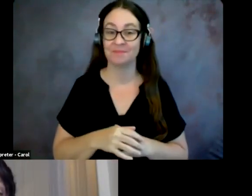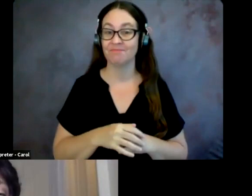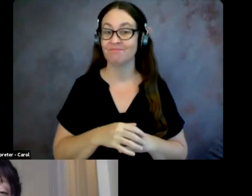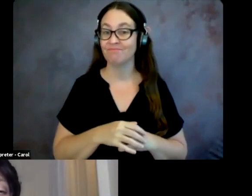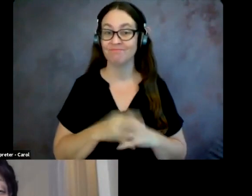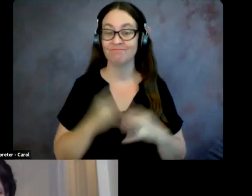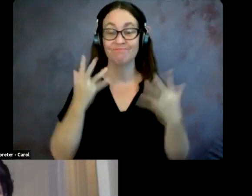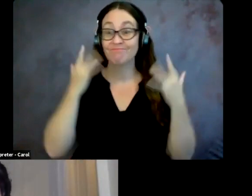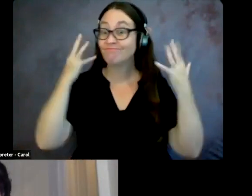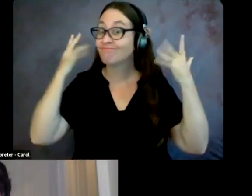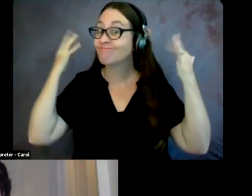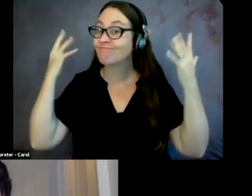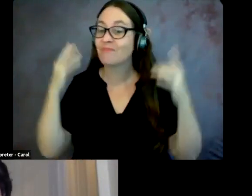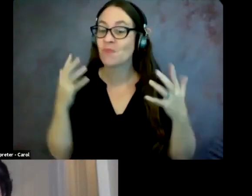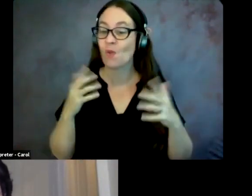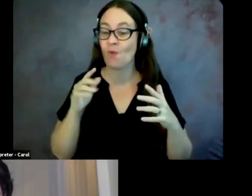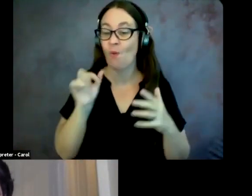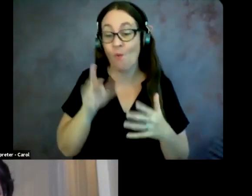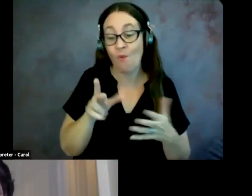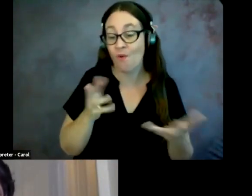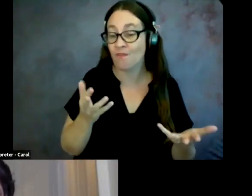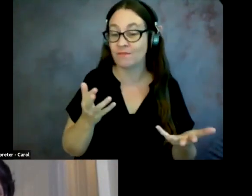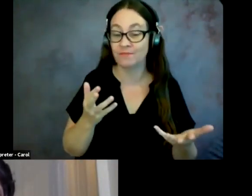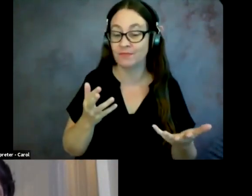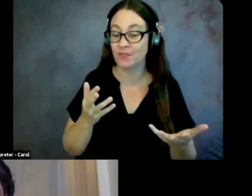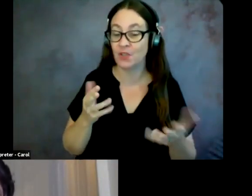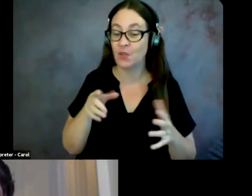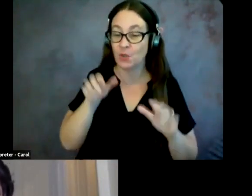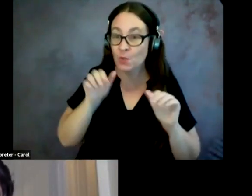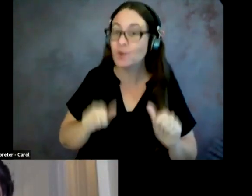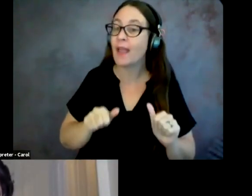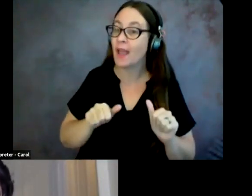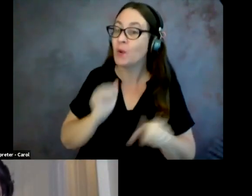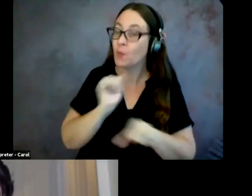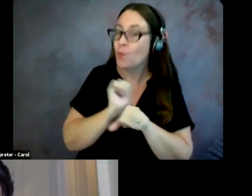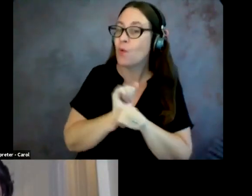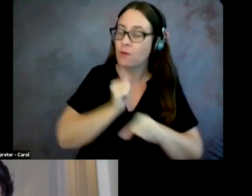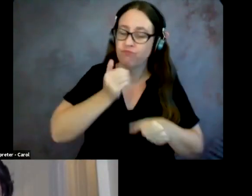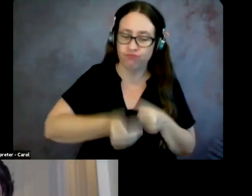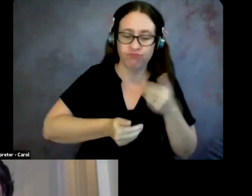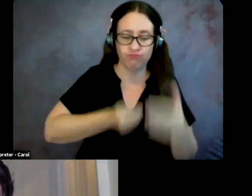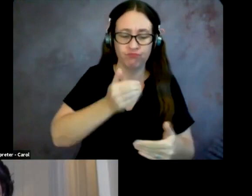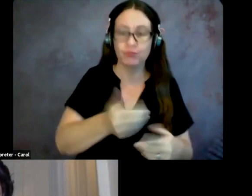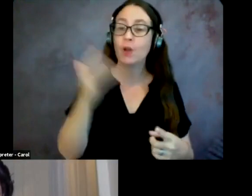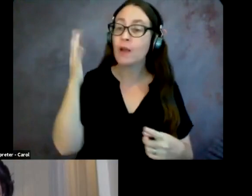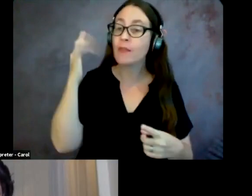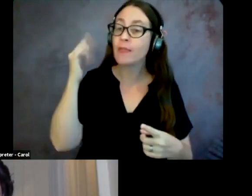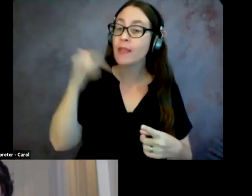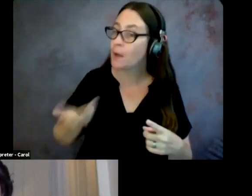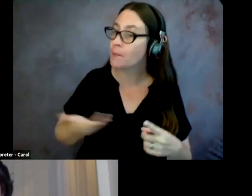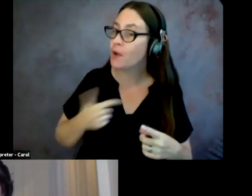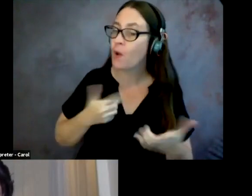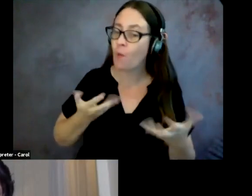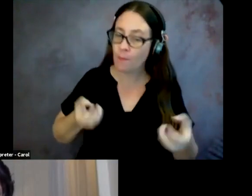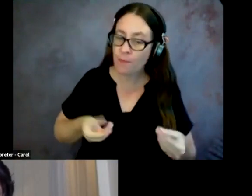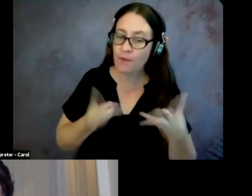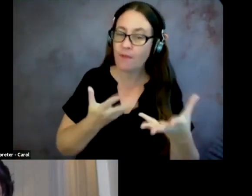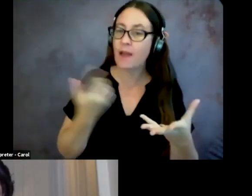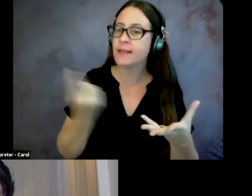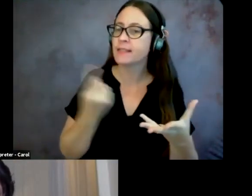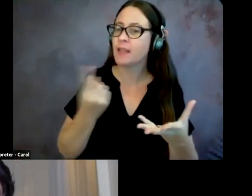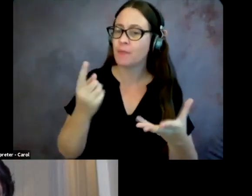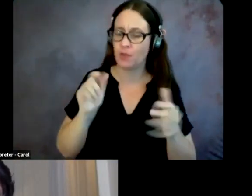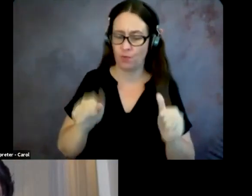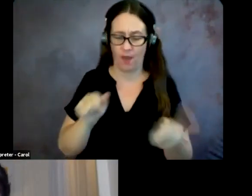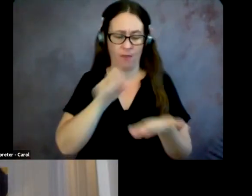whatever, but you can also take those steps. And that's why I'm here today. I wanted to give you something concrete, something that you can write down